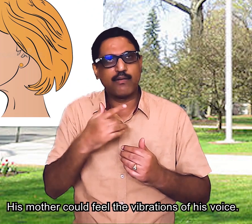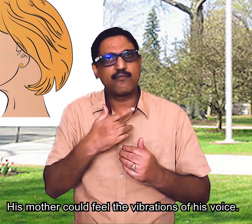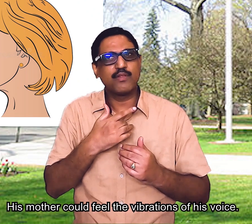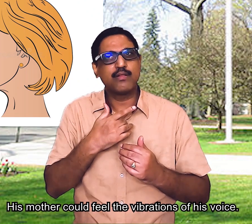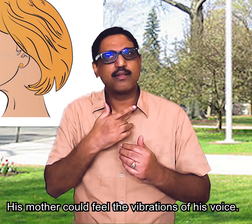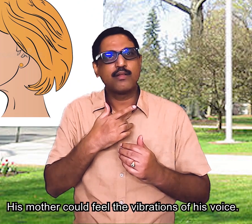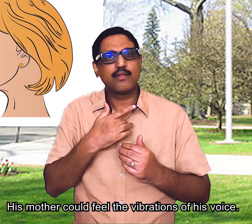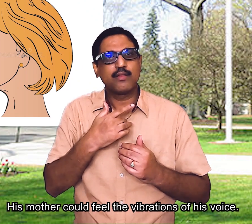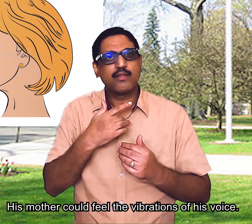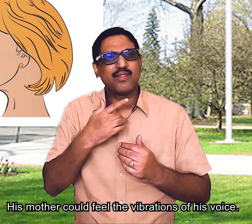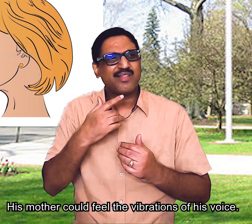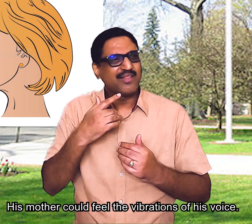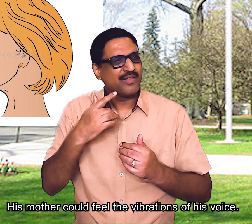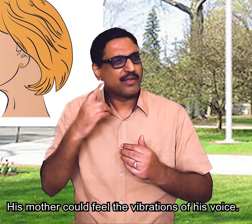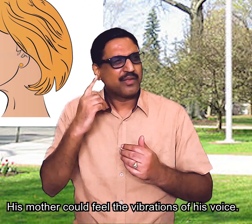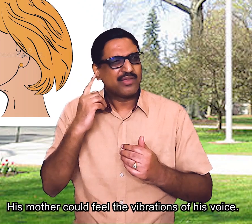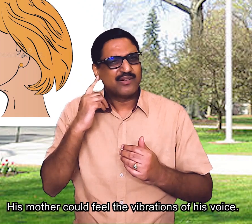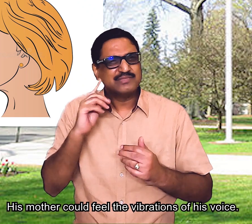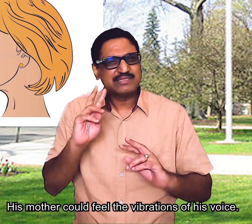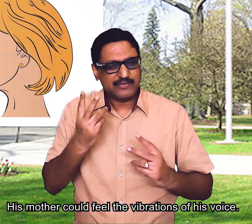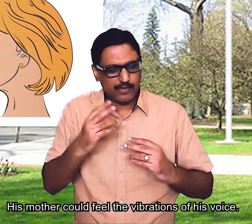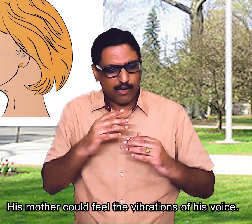His mother could feel the vibrations of his voice.